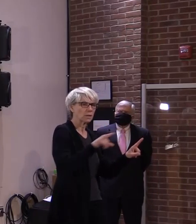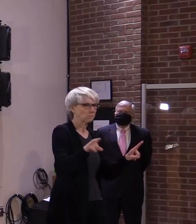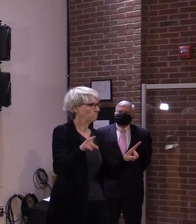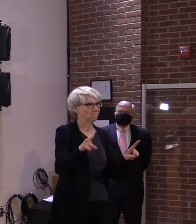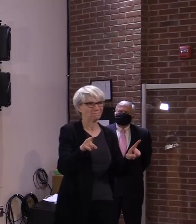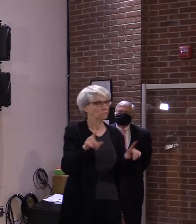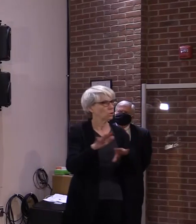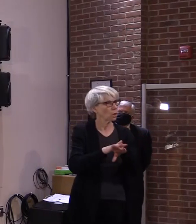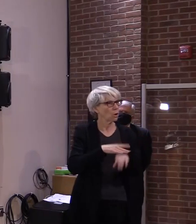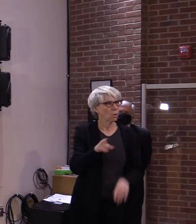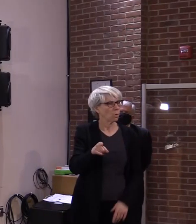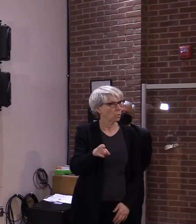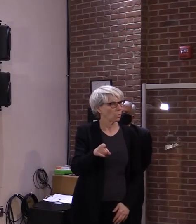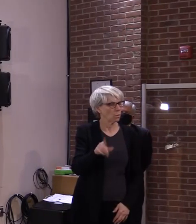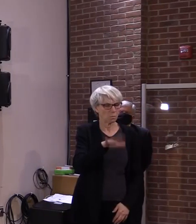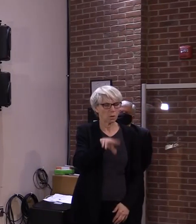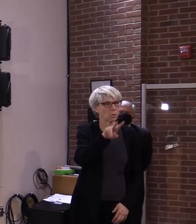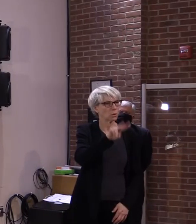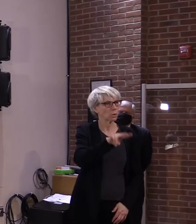behind, with a rate of